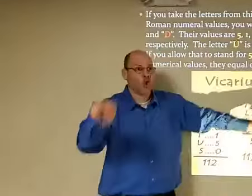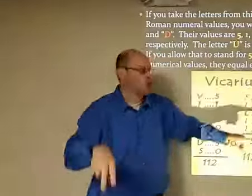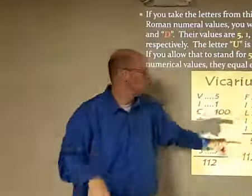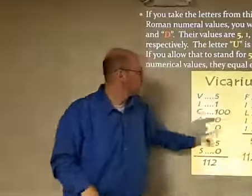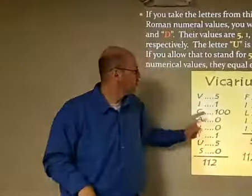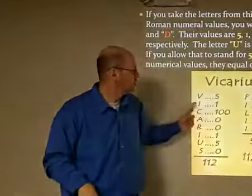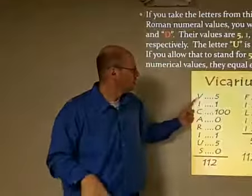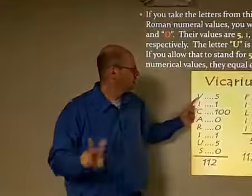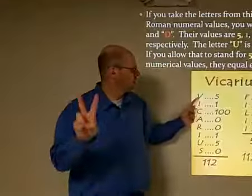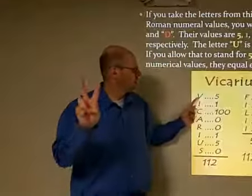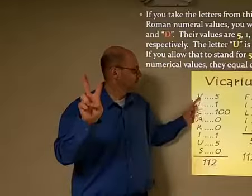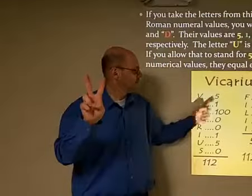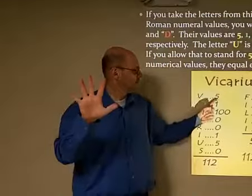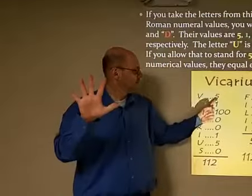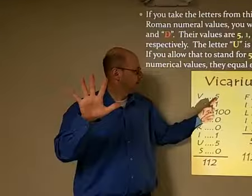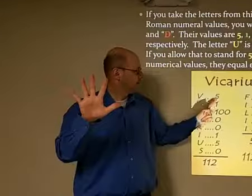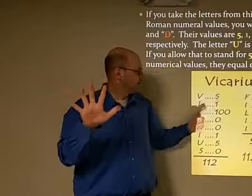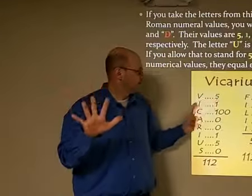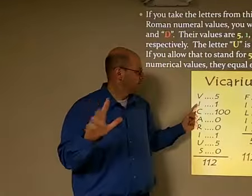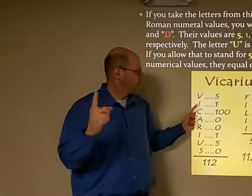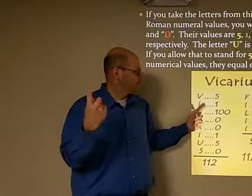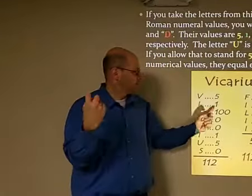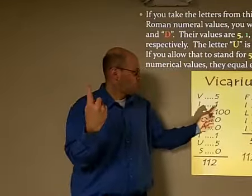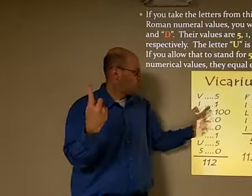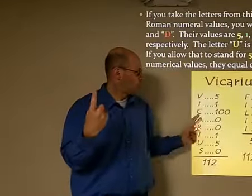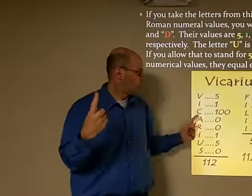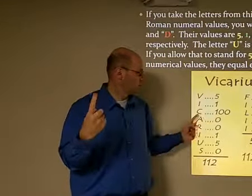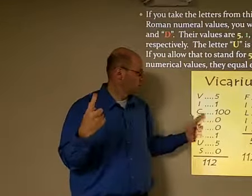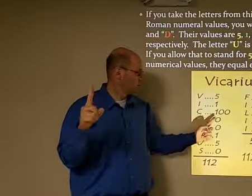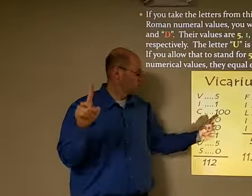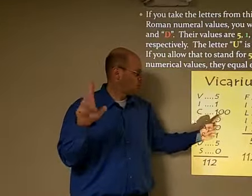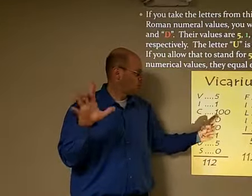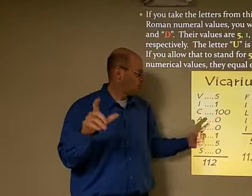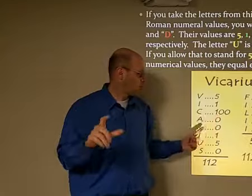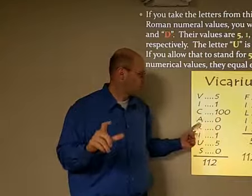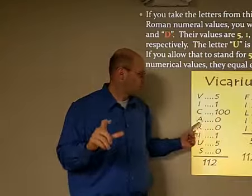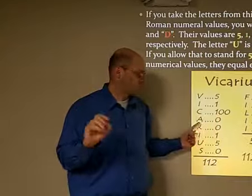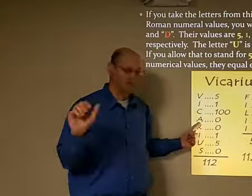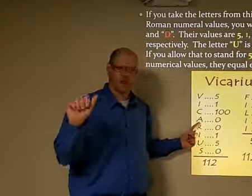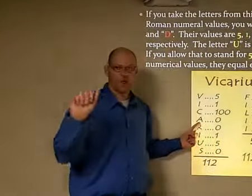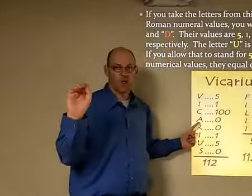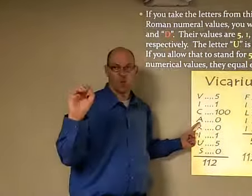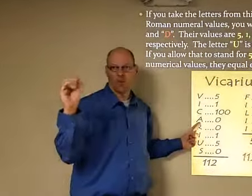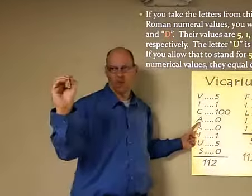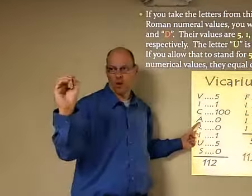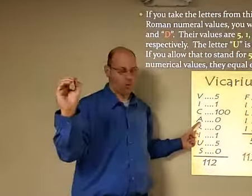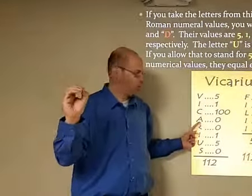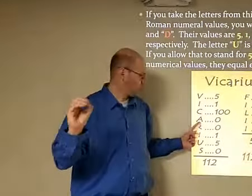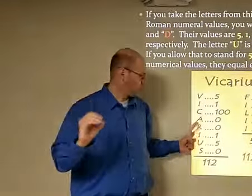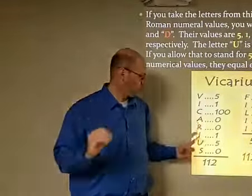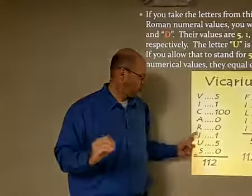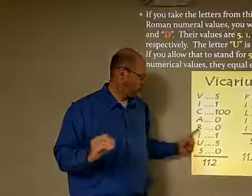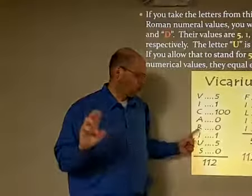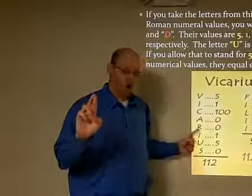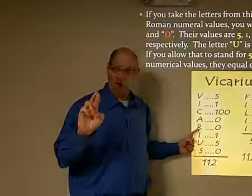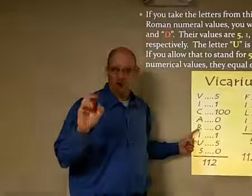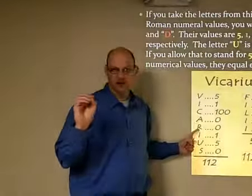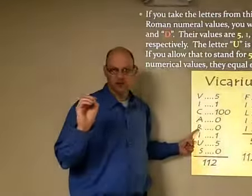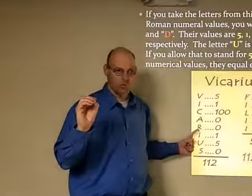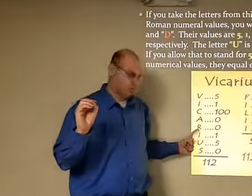okay it comes down to 666 V is 5 I is 1 C is 100 A and R are